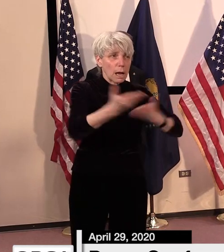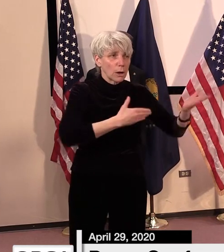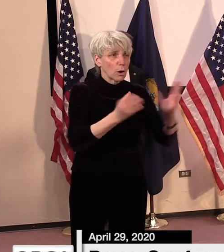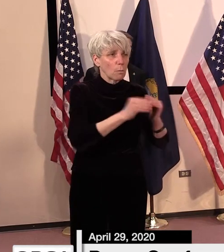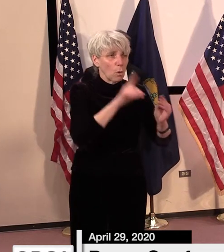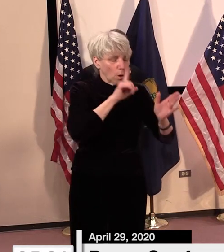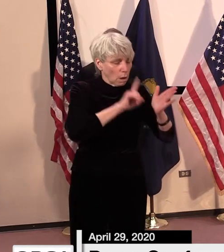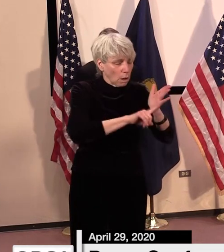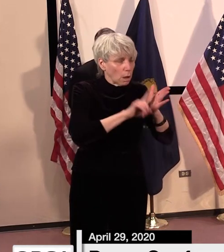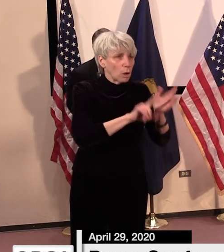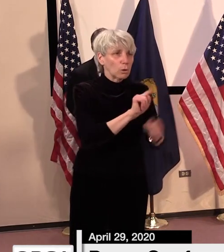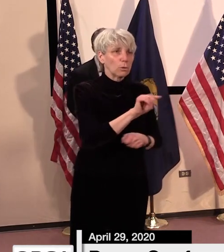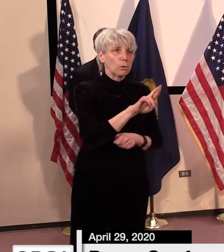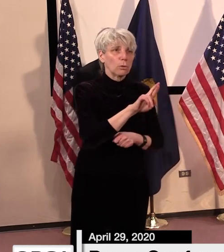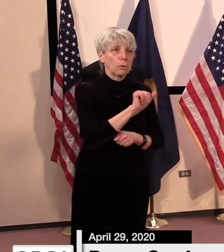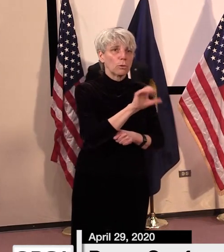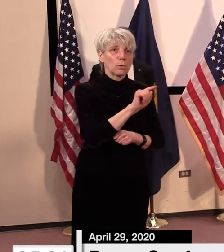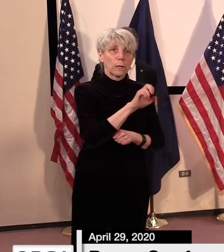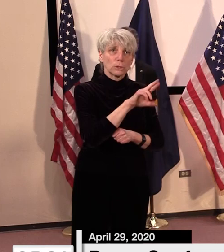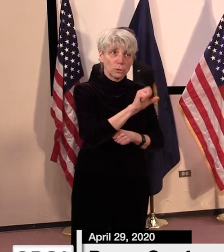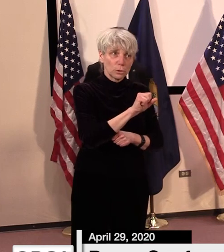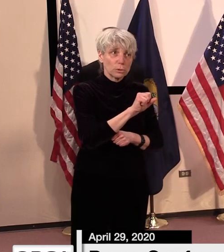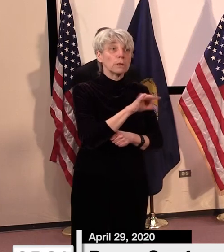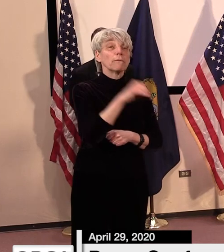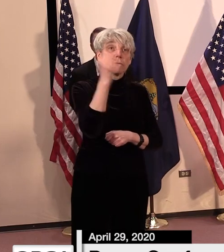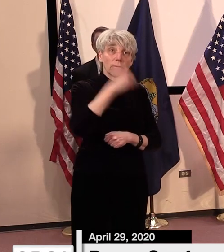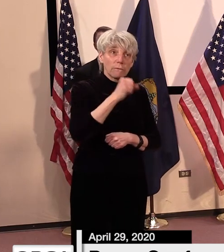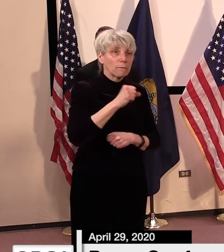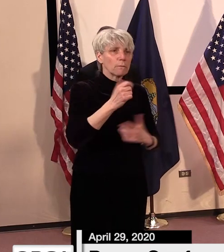so, where you expect them to be coming from.